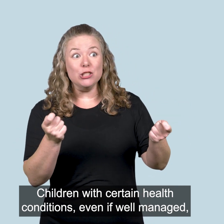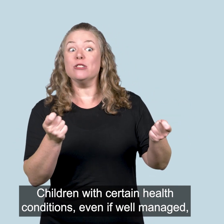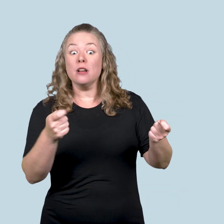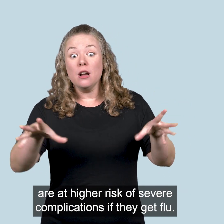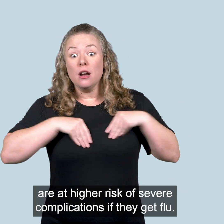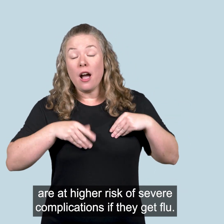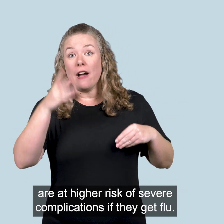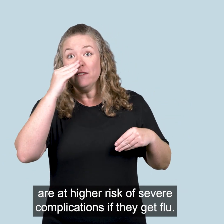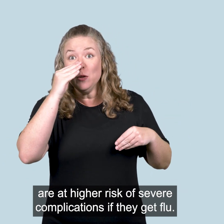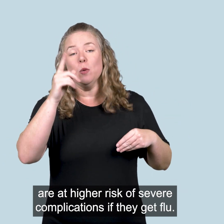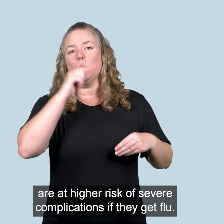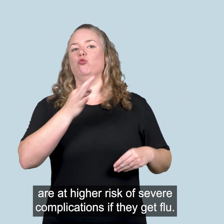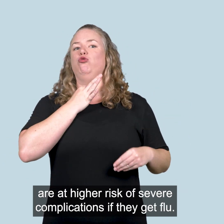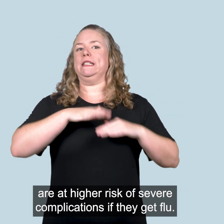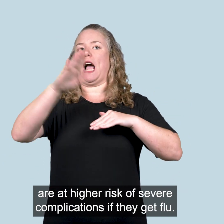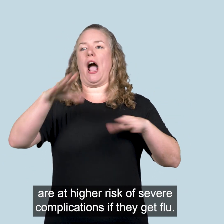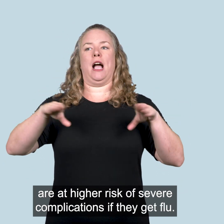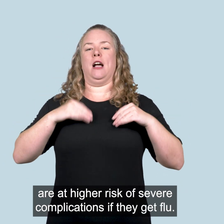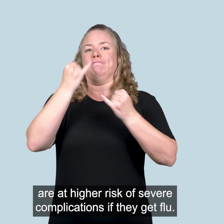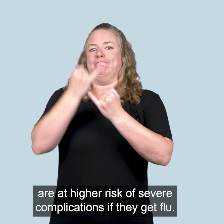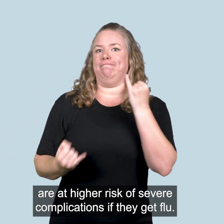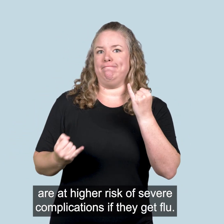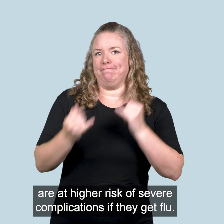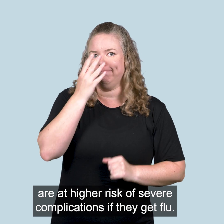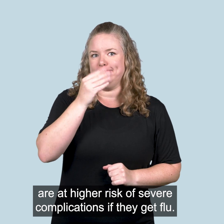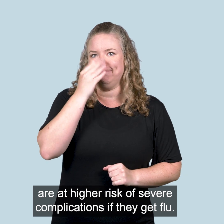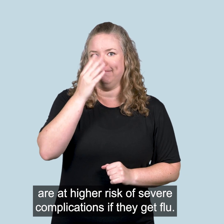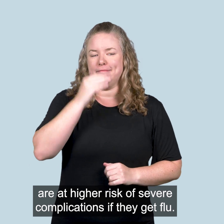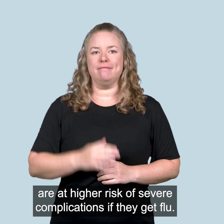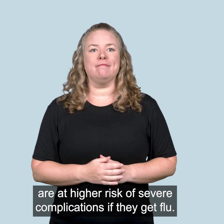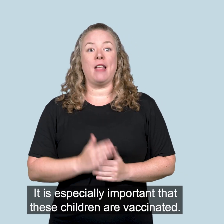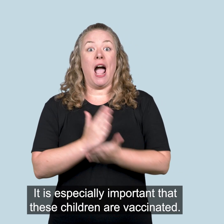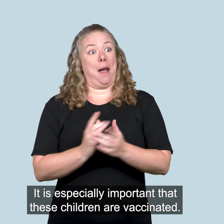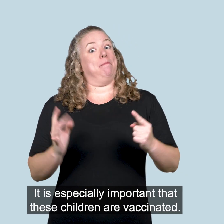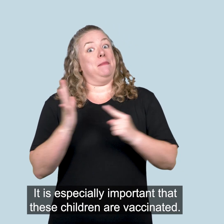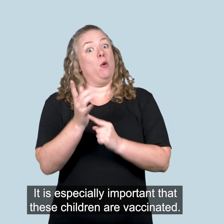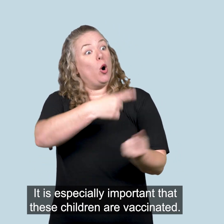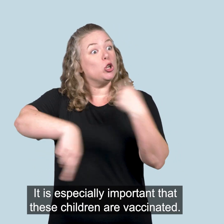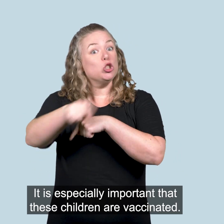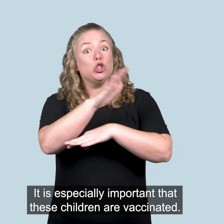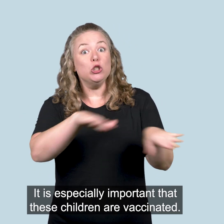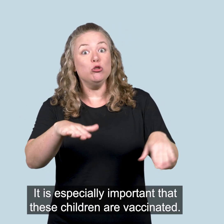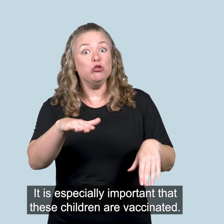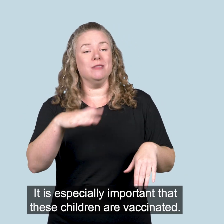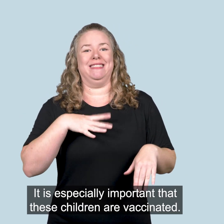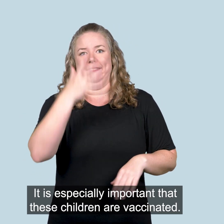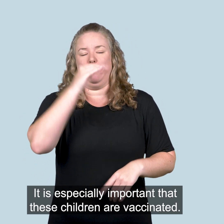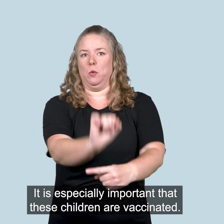are at higher risk of severe complications if they get flu. It is especially important that these children